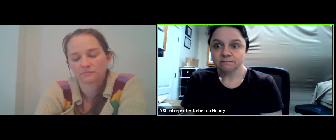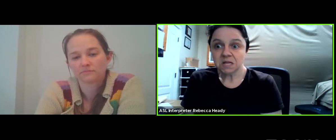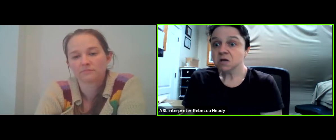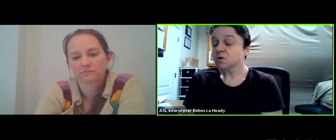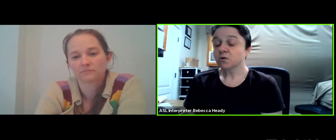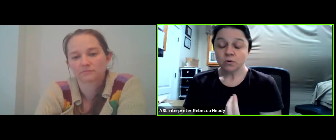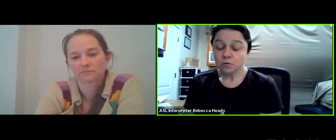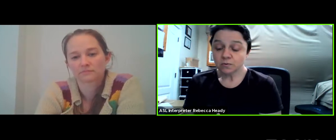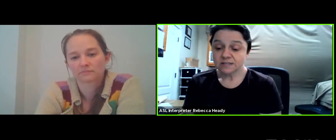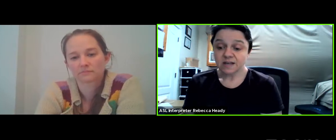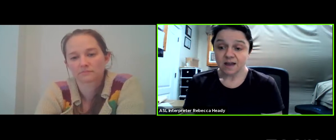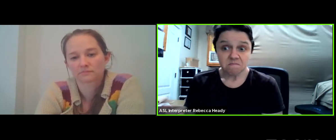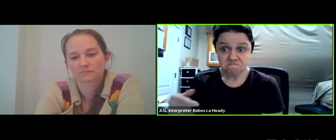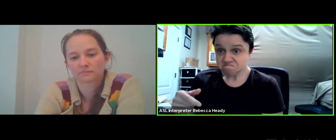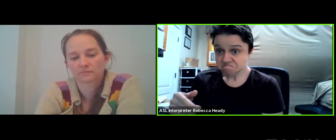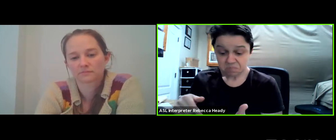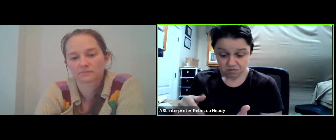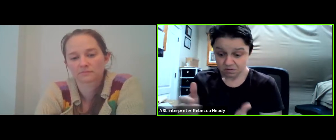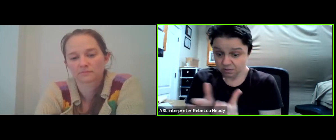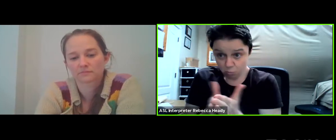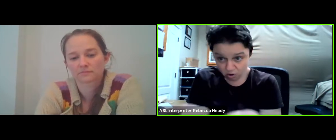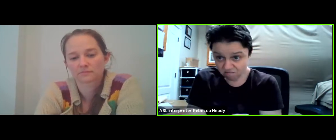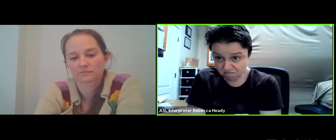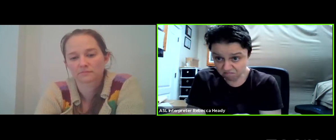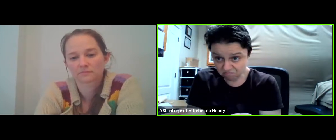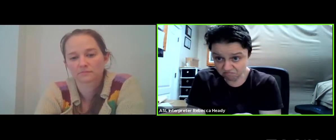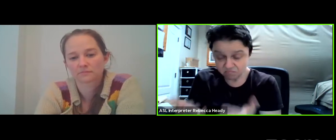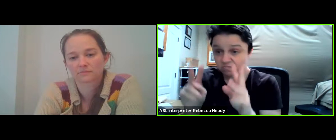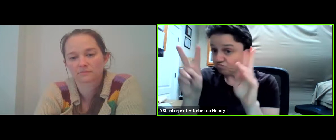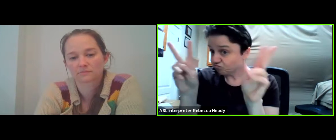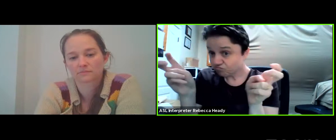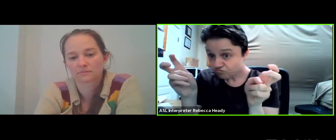birds, and say,